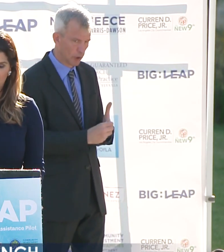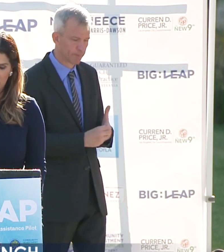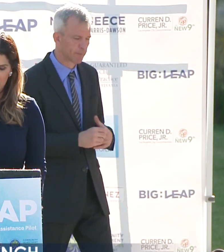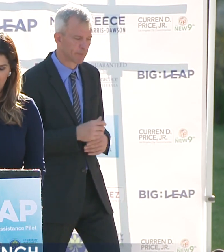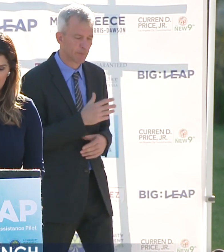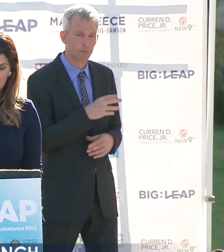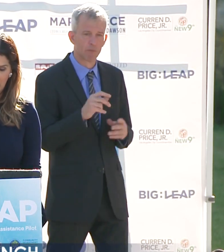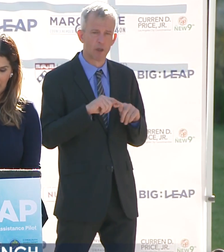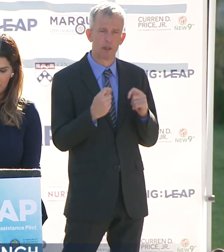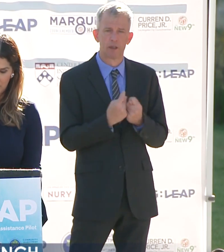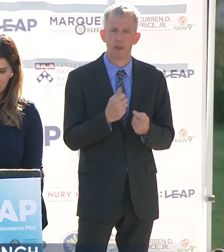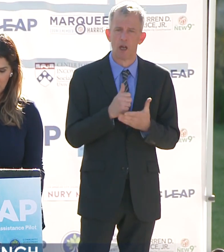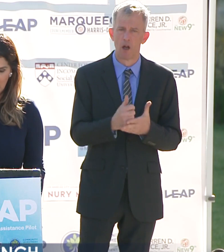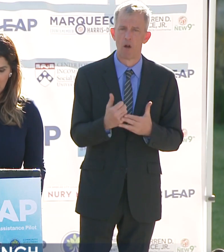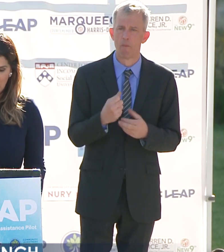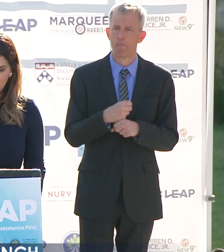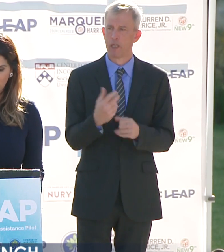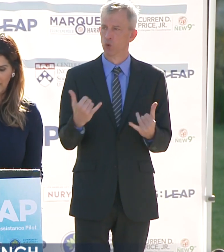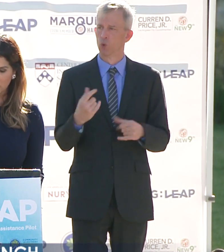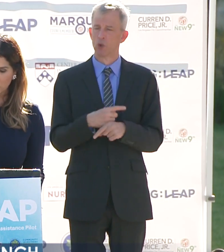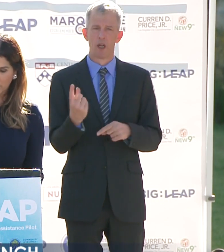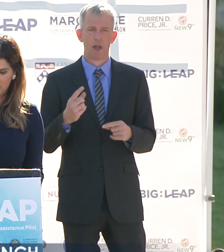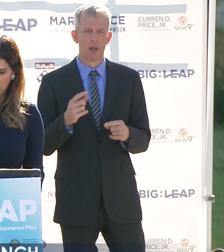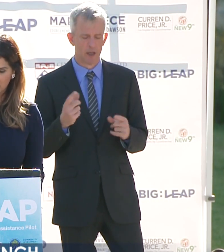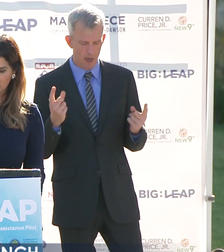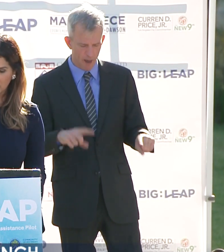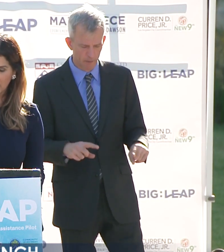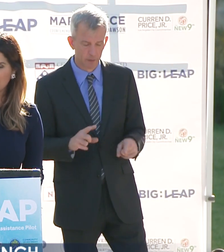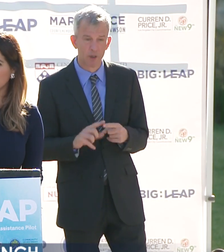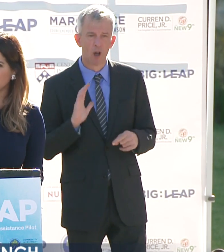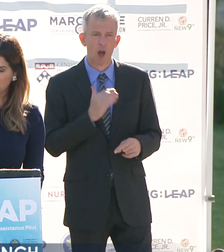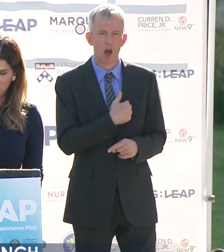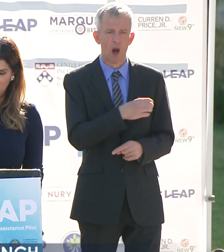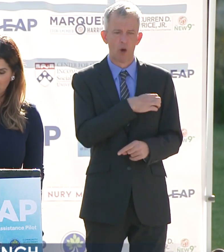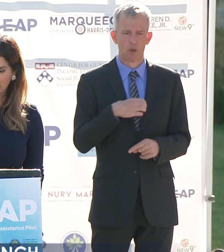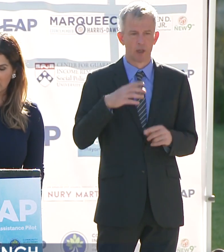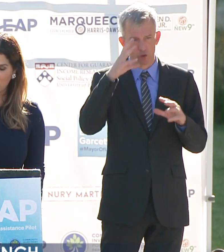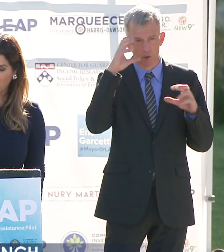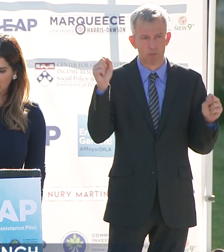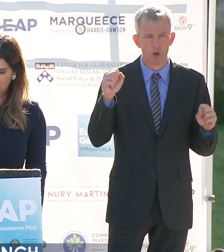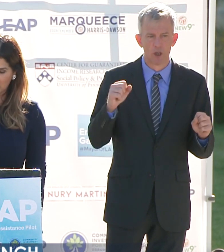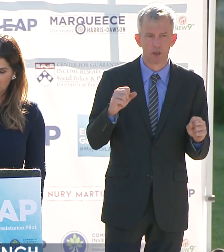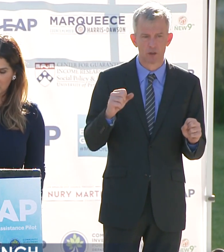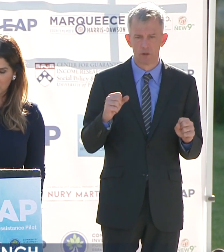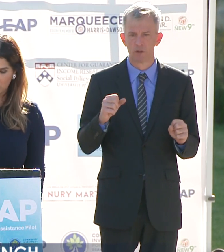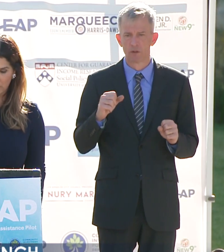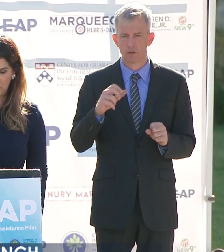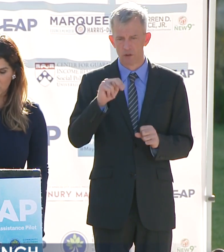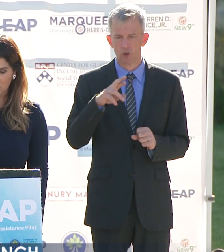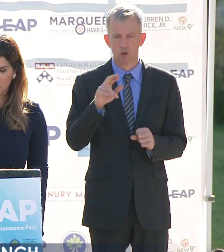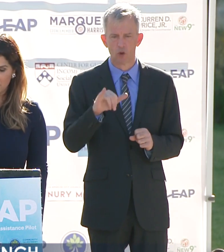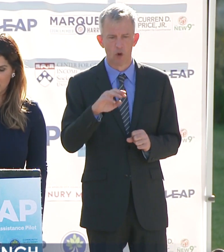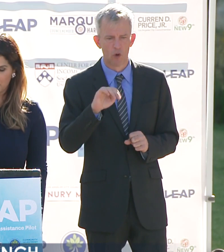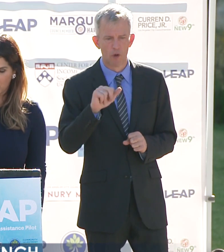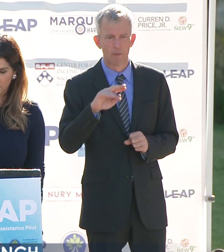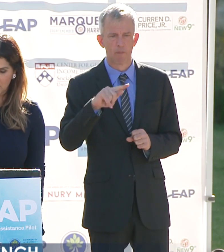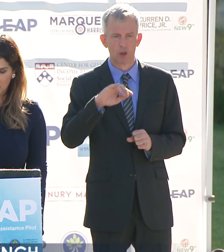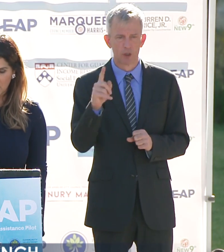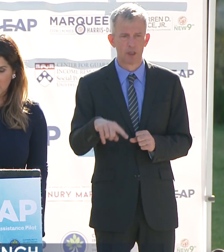for helping to make today happen. To our council president, as was mentioned, a key architect in the creation